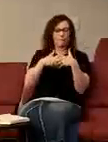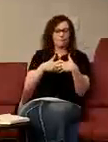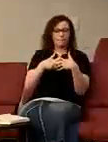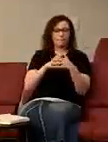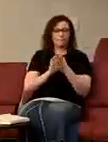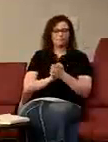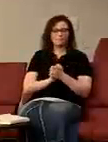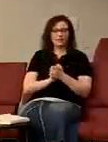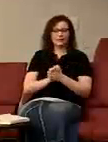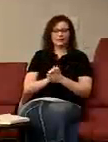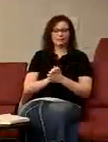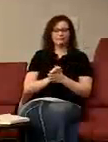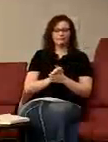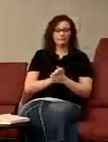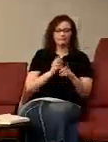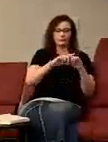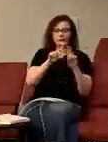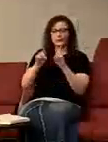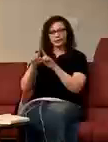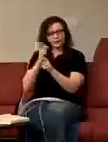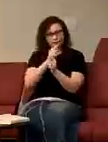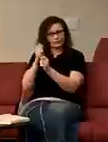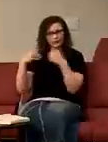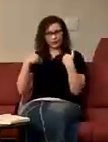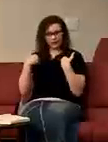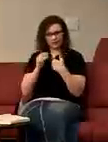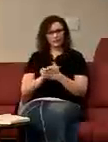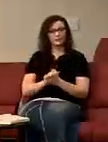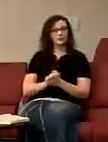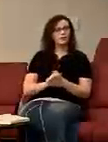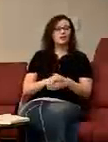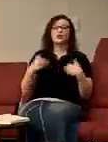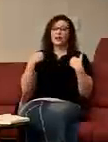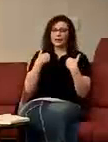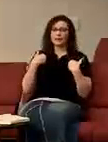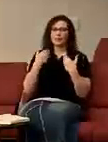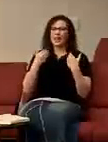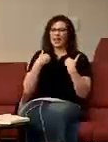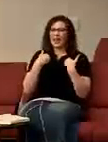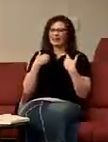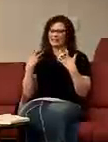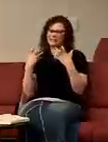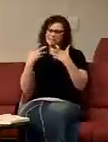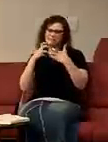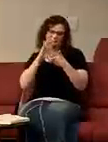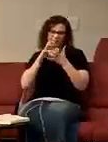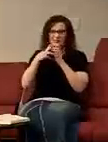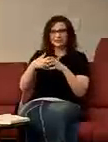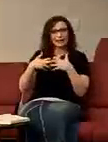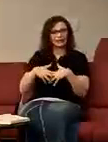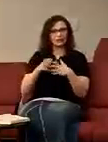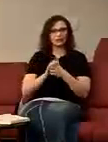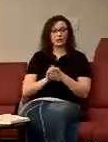farmers here, you know that when an animal, you have an animal that's, like, got a mutation in it, usually they're what?